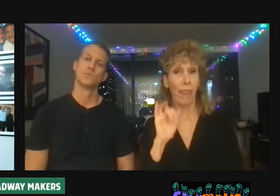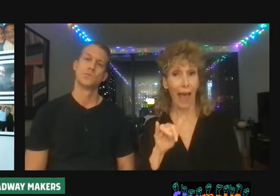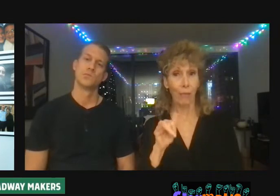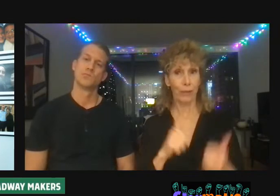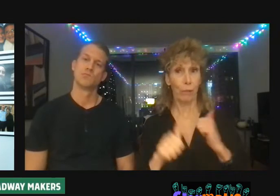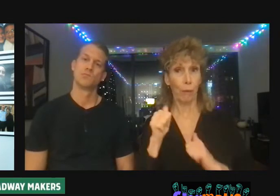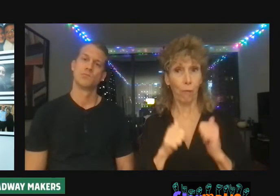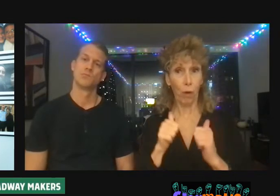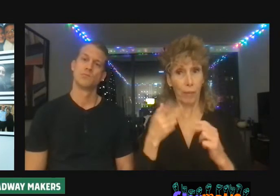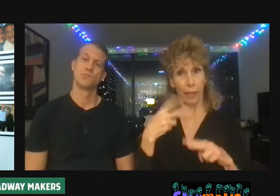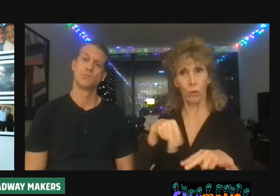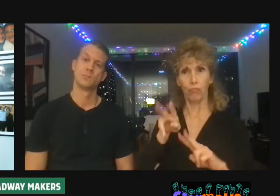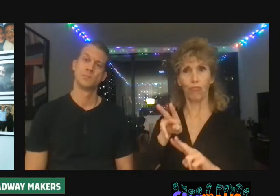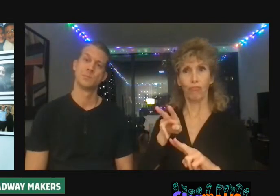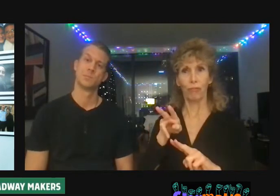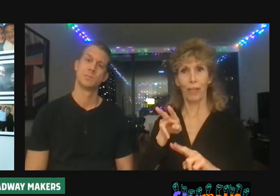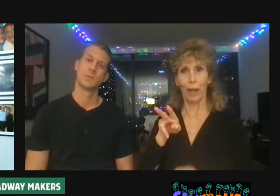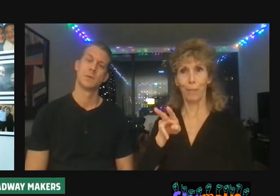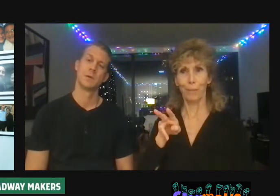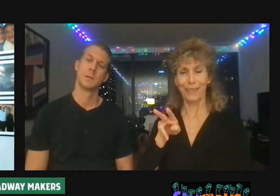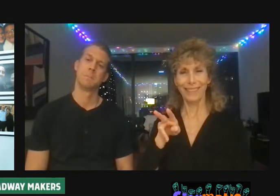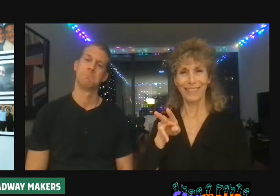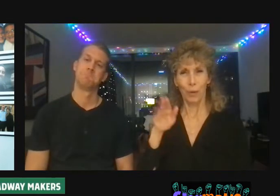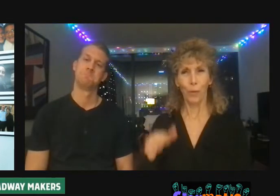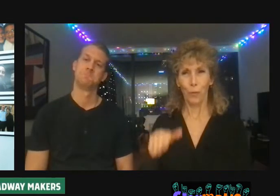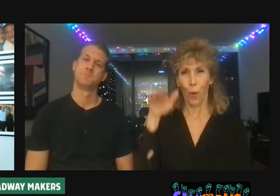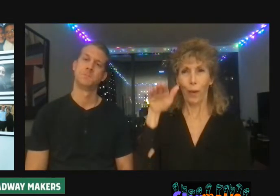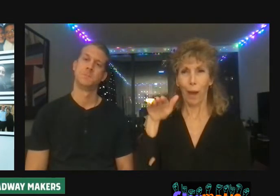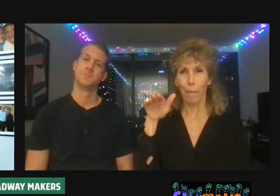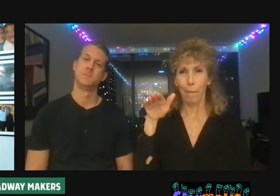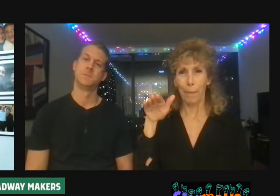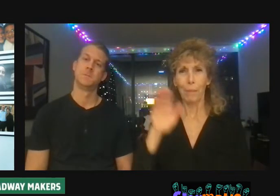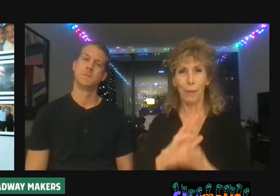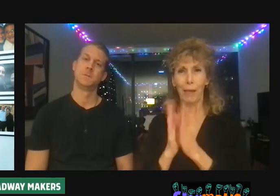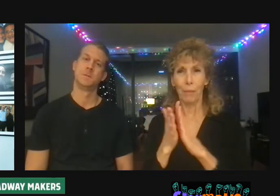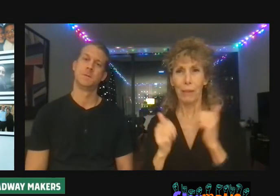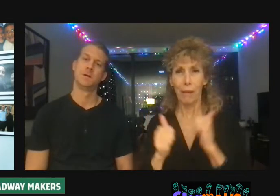to as you were looking to become an actor?